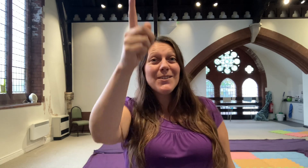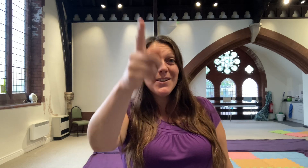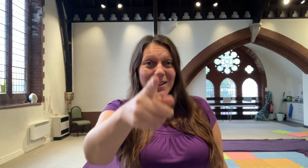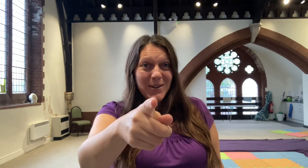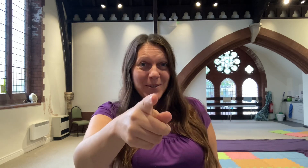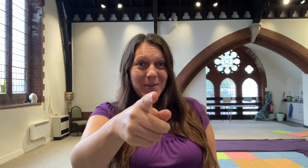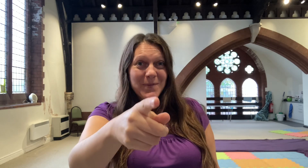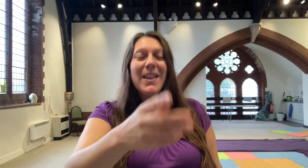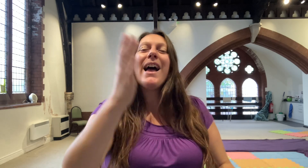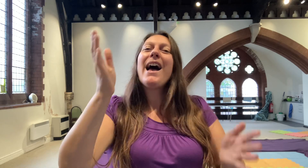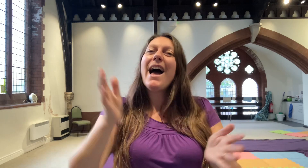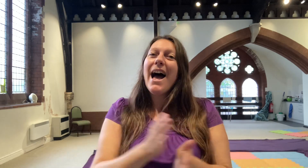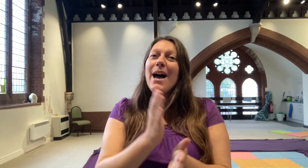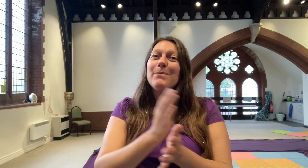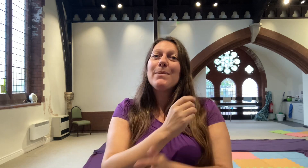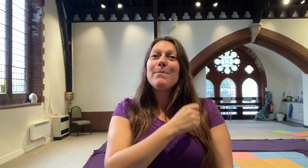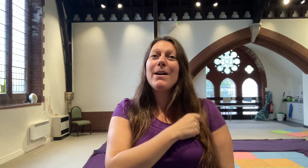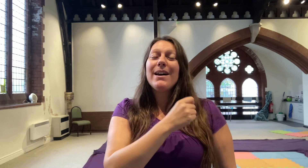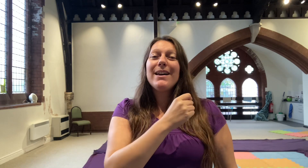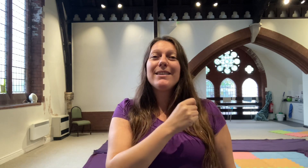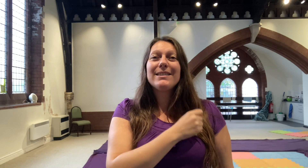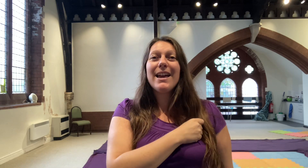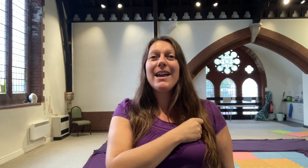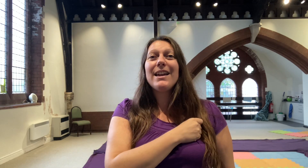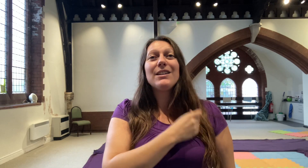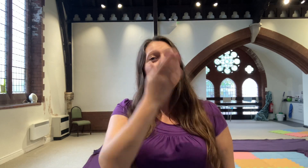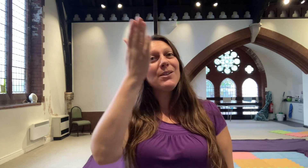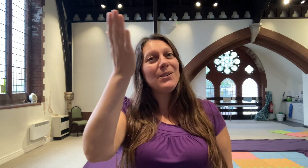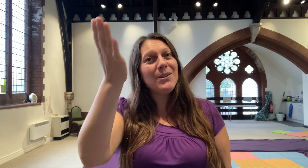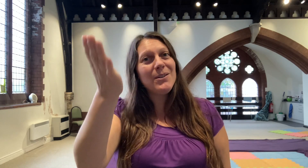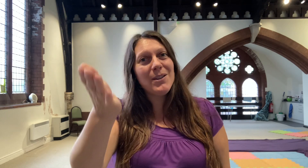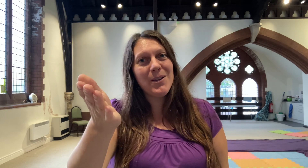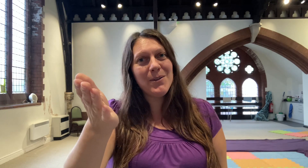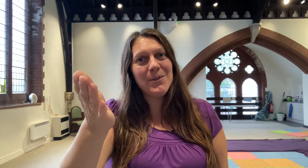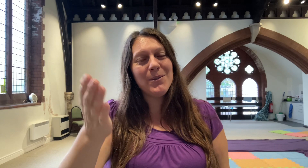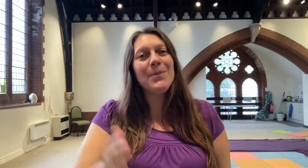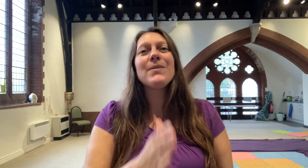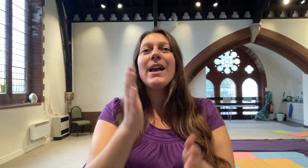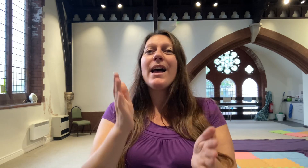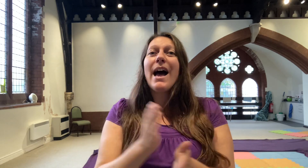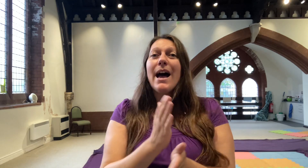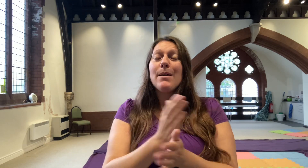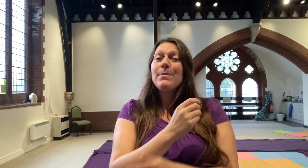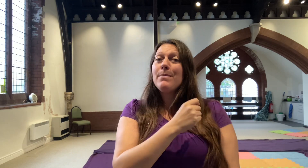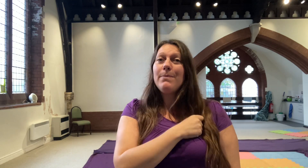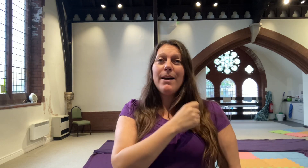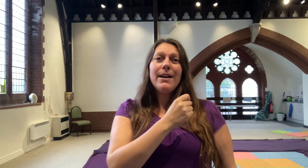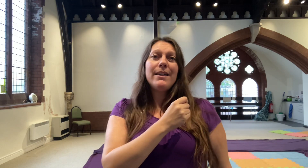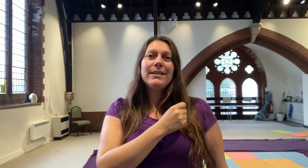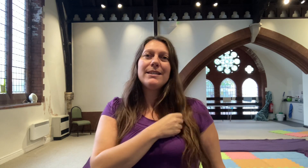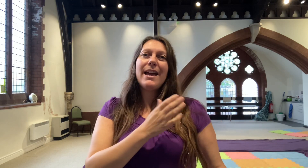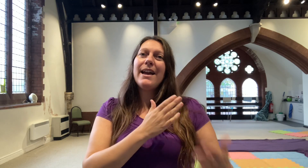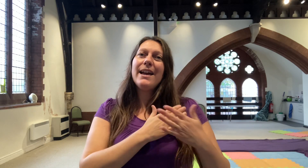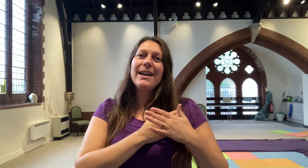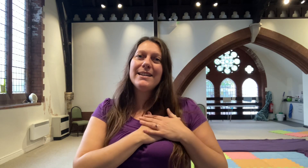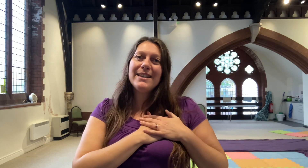you. Happy birthday to you. Happy birthday,